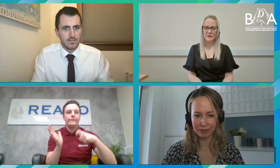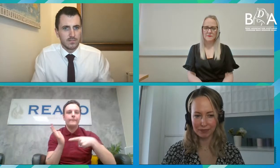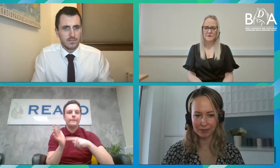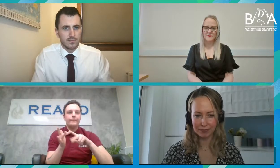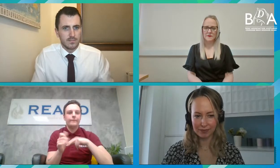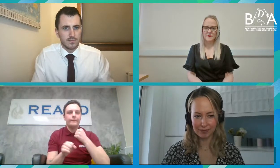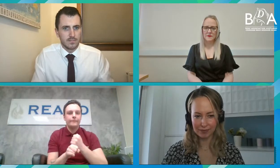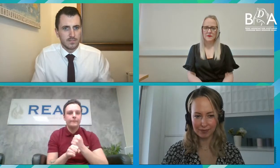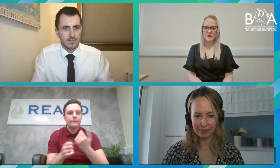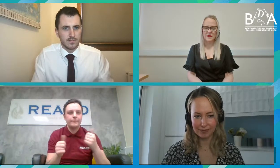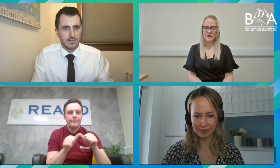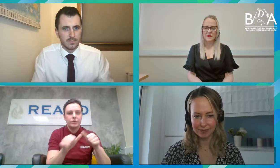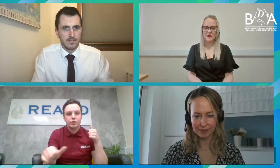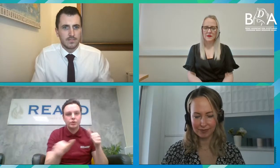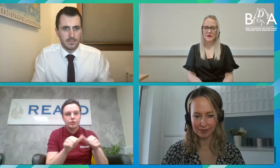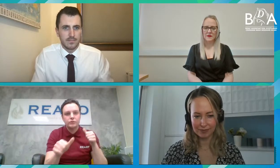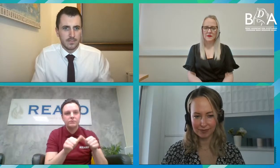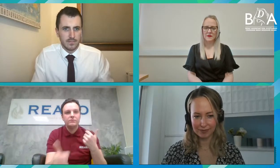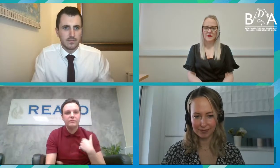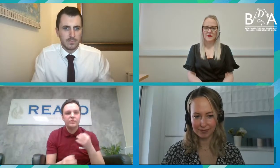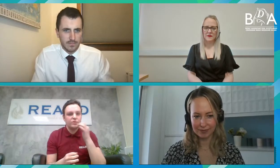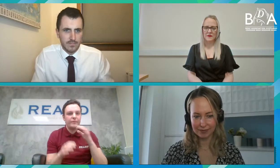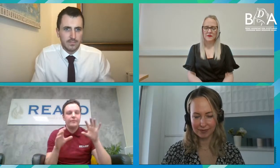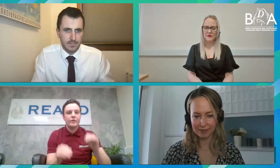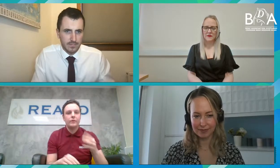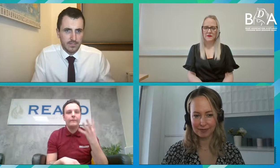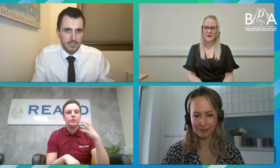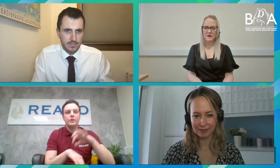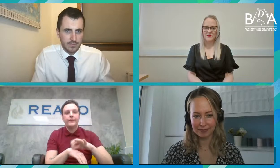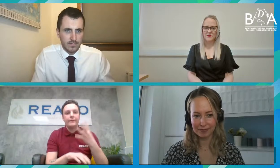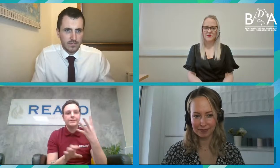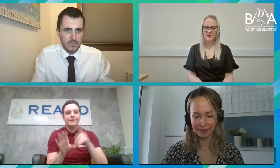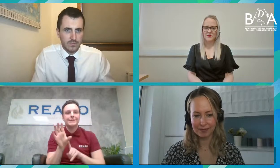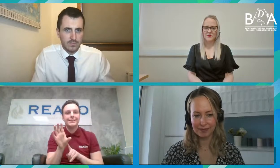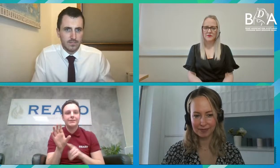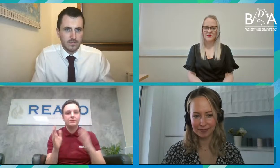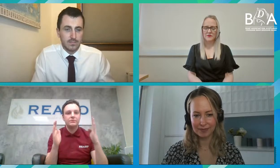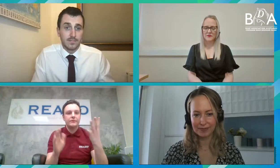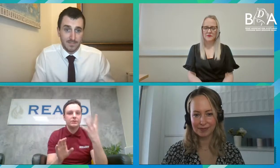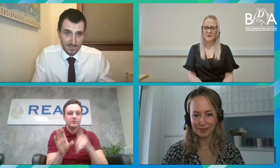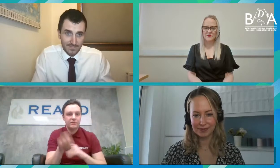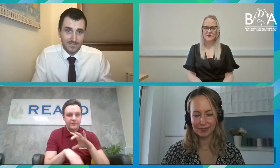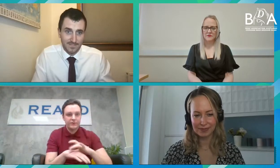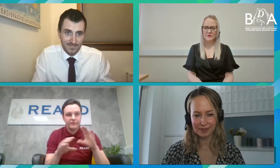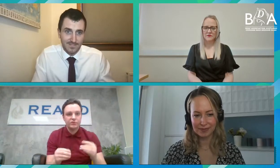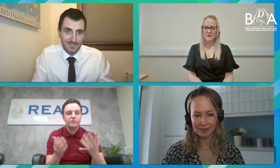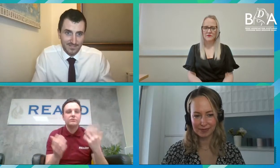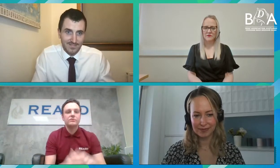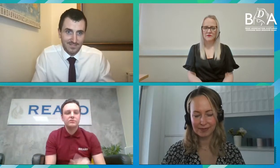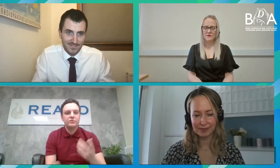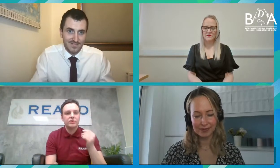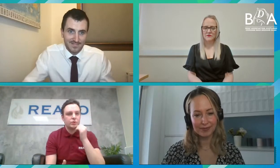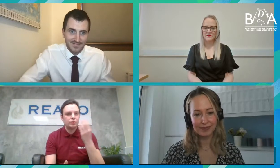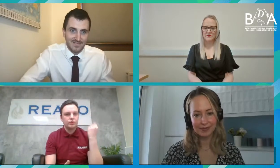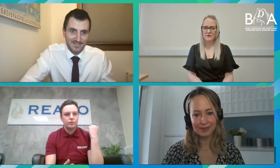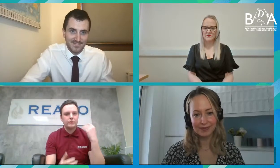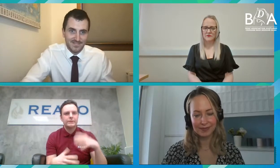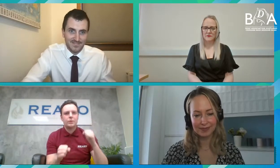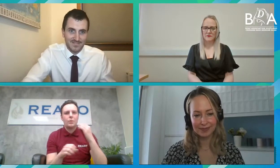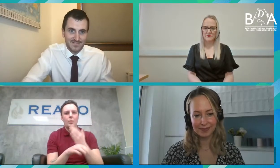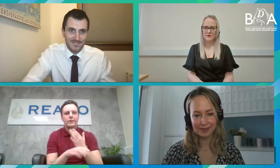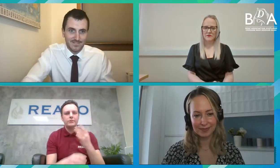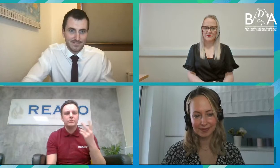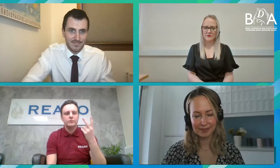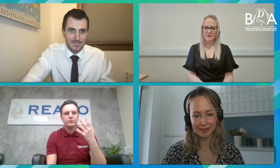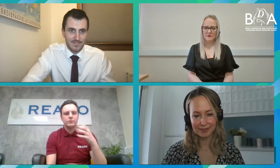Laminates, Rero Manufacturing. Yes. So I've just completed my 4-year apprenticeship programme, just